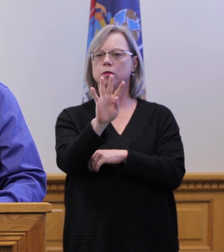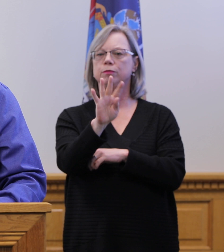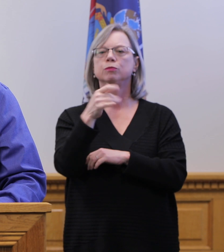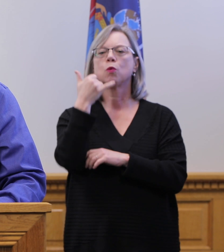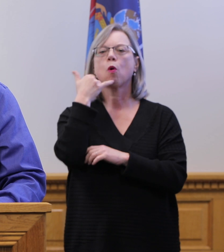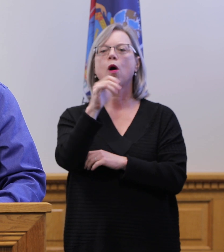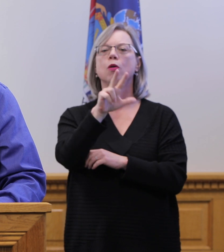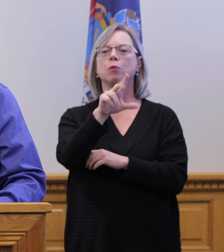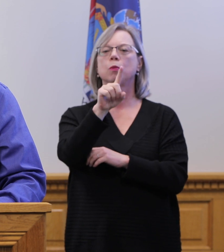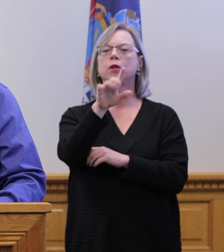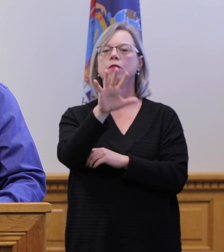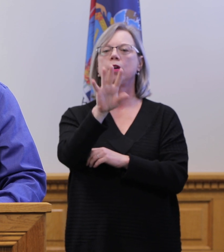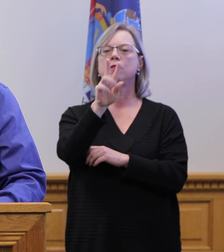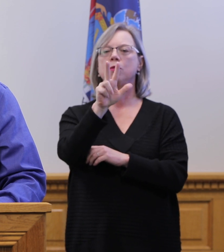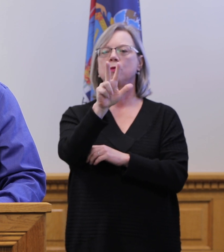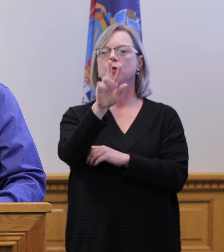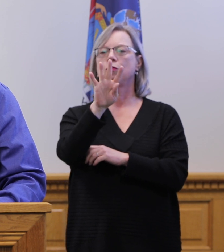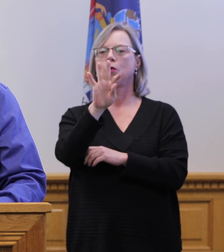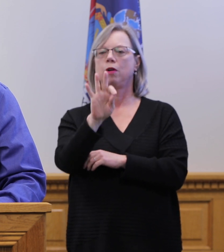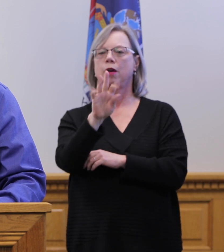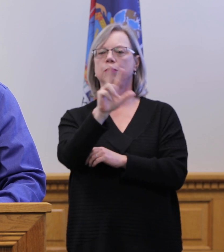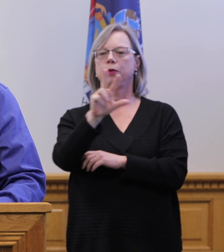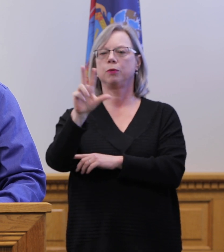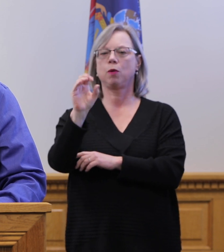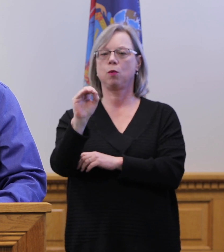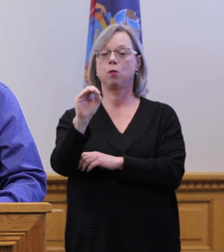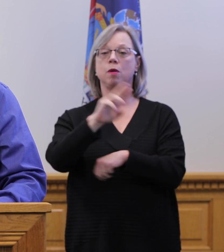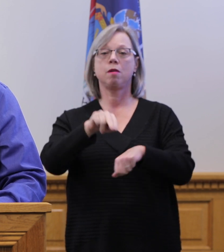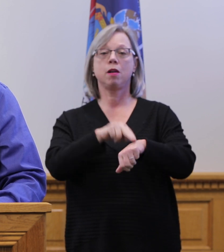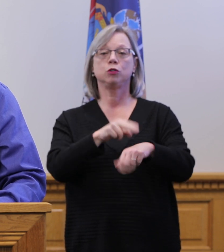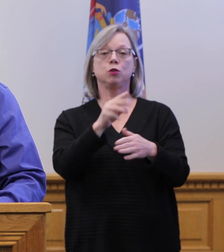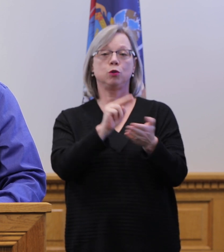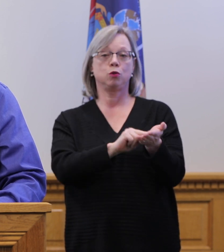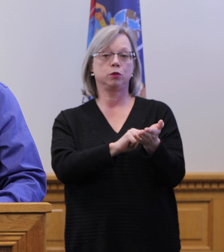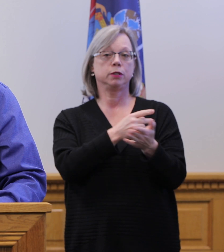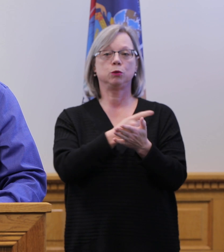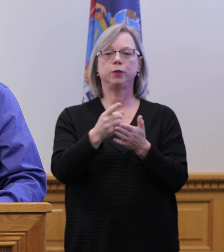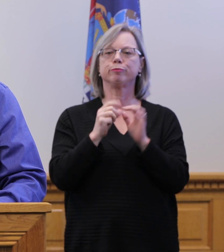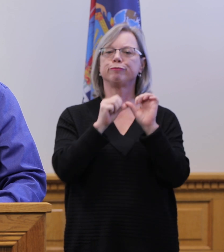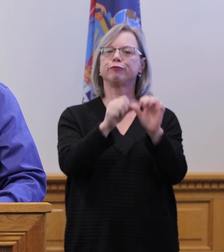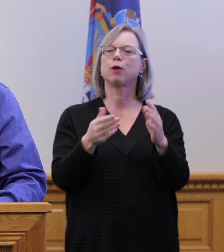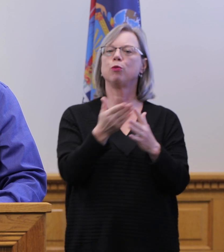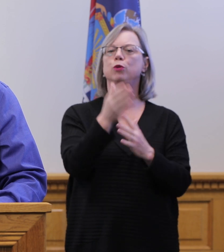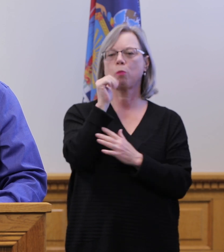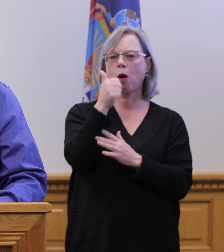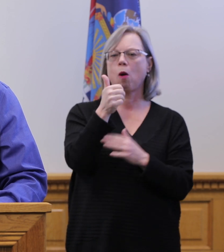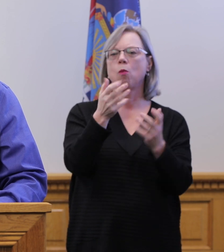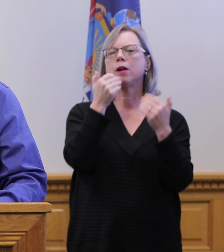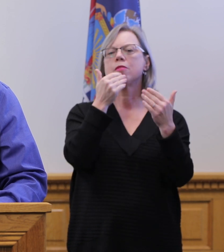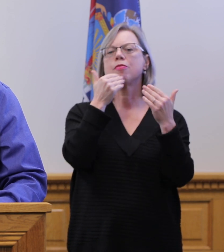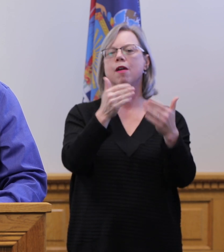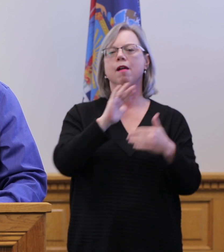National Nurses Week continues through tomorrow, and I'd like to take a moment and thank our nurses at the Health Department, at the county jail, and